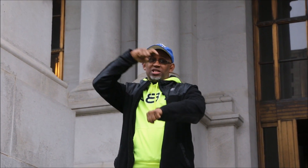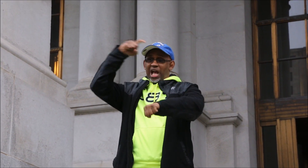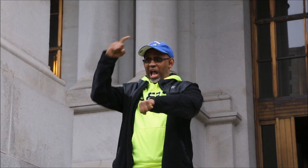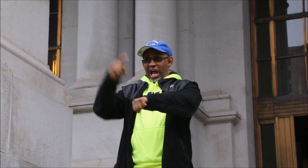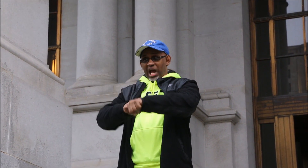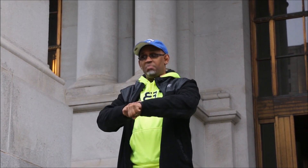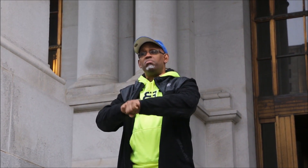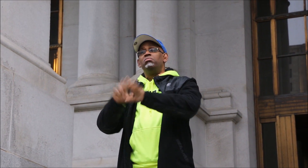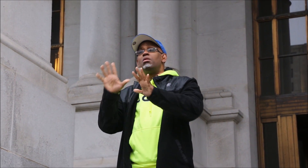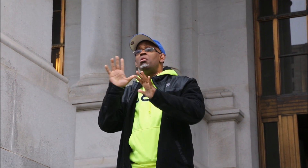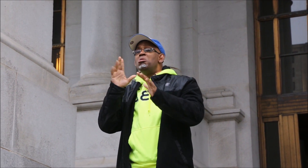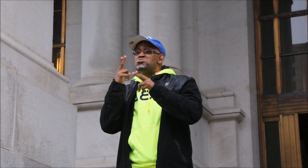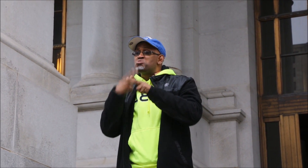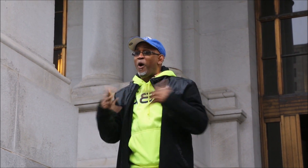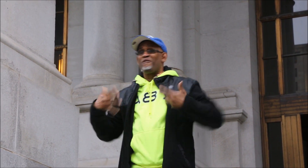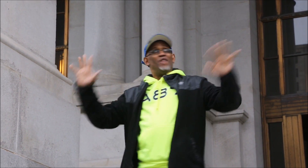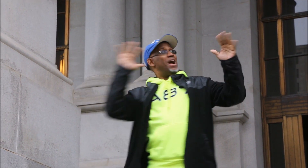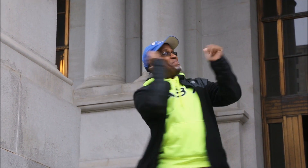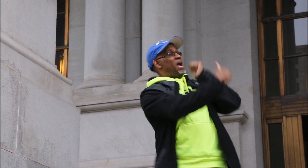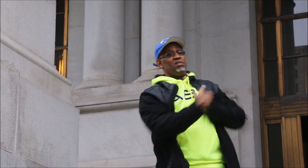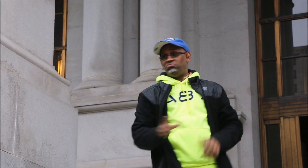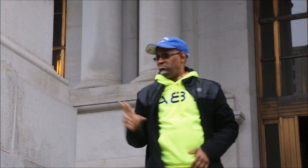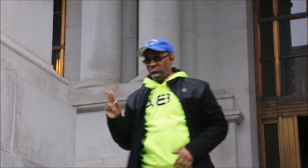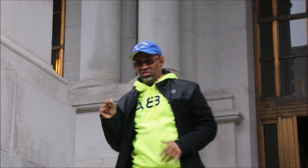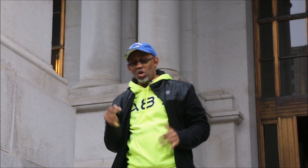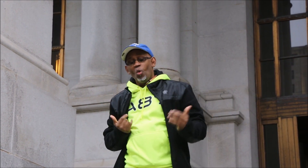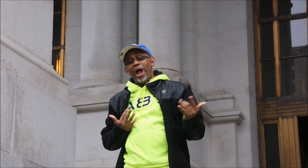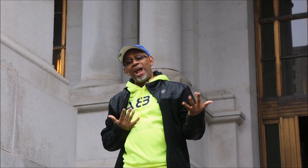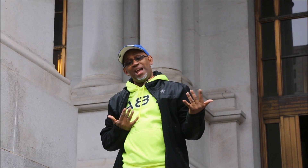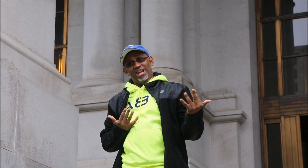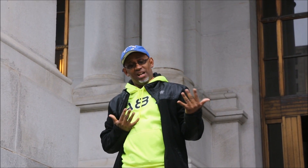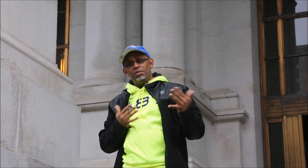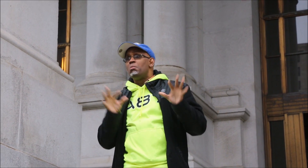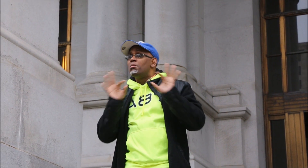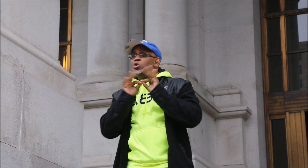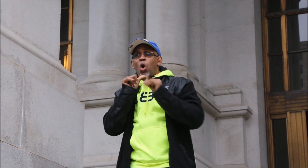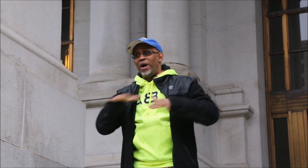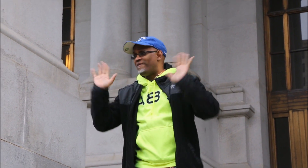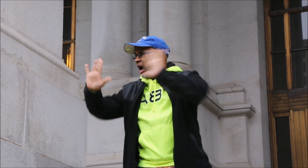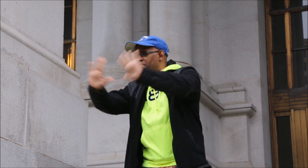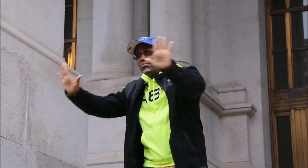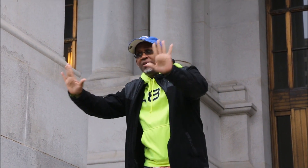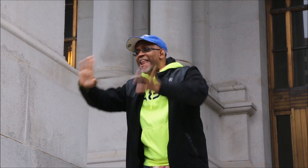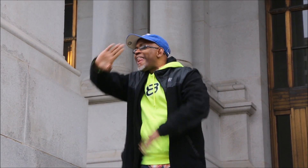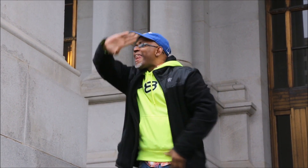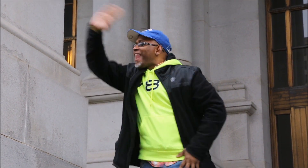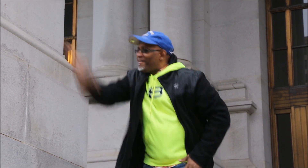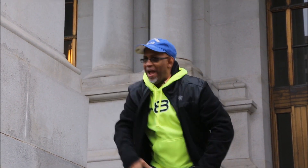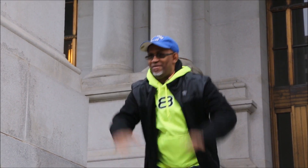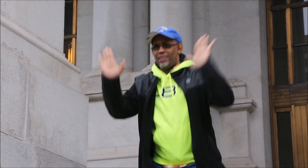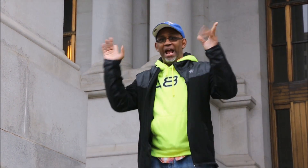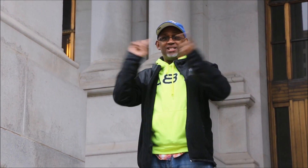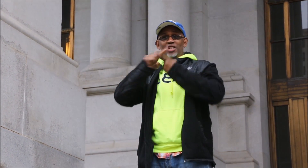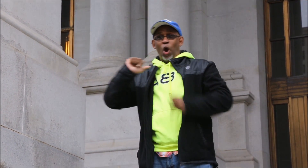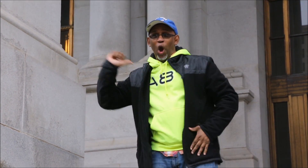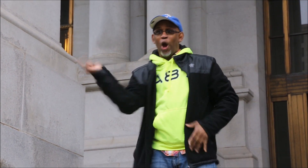work. It's not effective. I don't want VRI, I want a live interpreter. You understand what they're saying? You understand what they're saying? No,